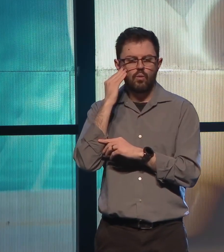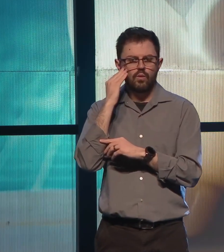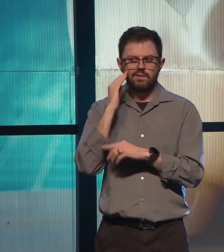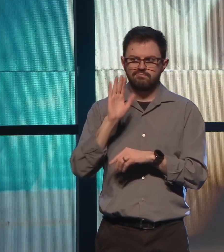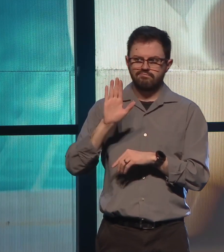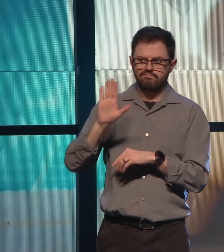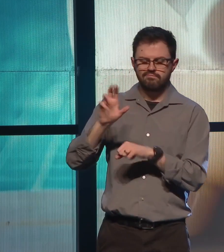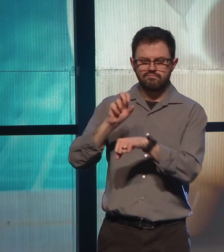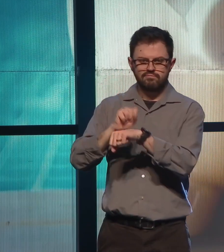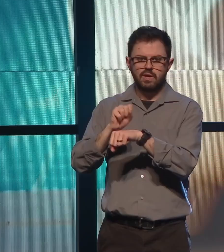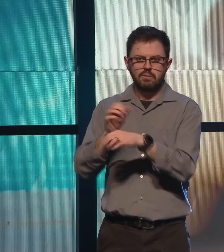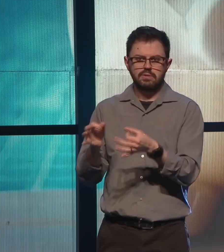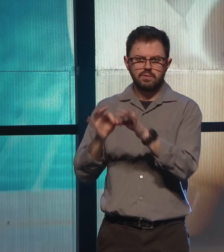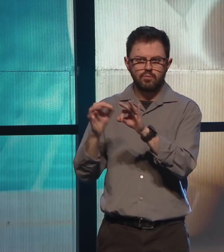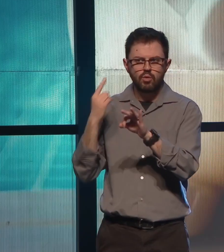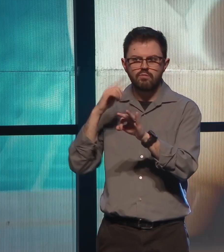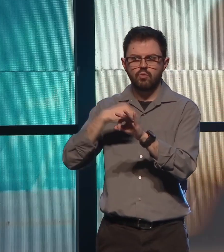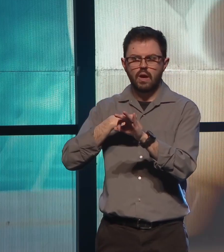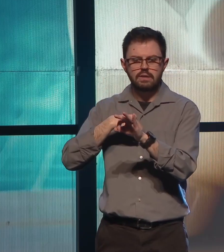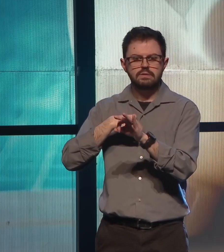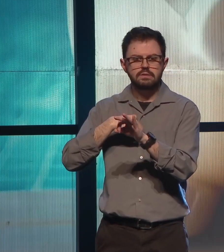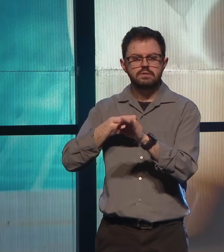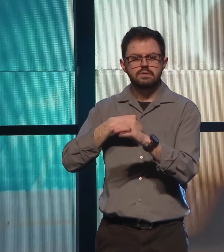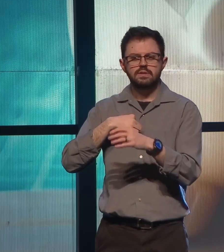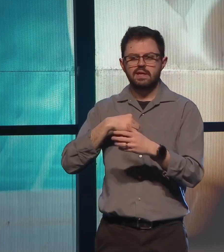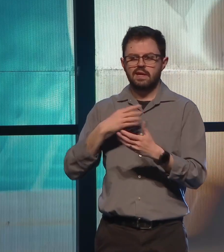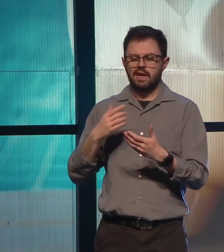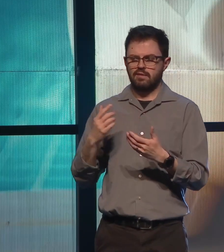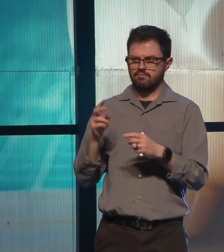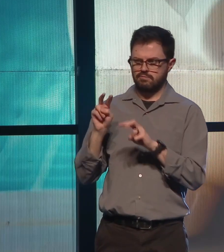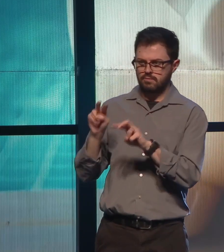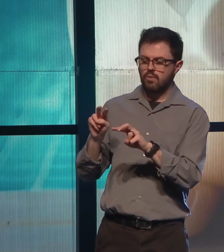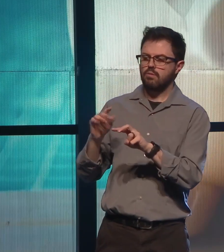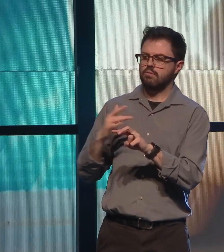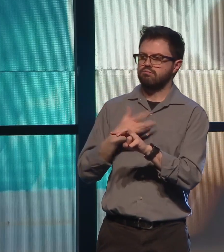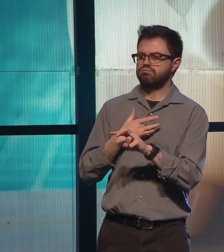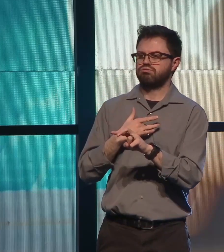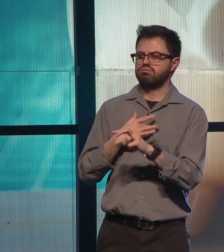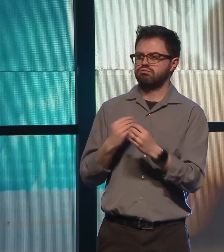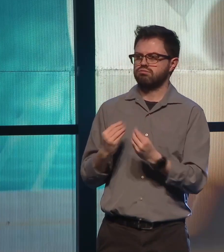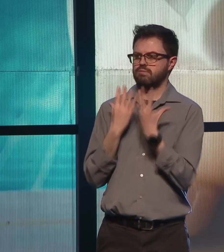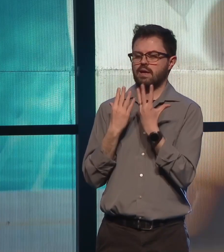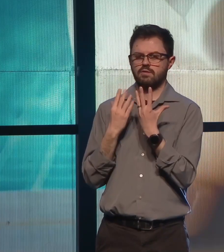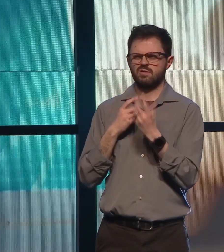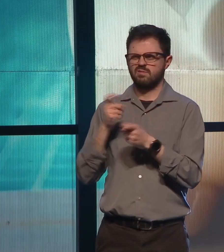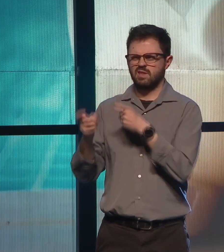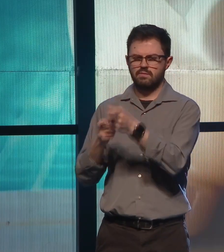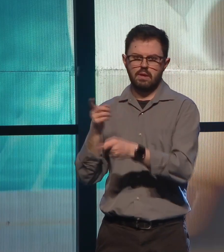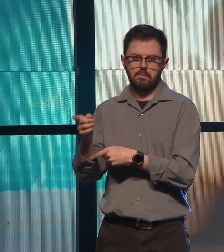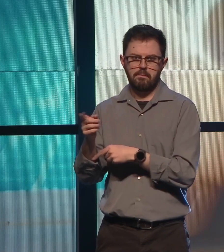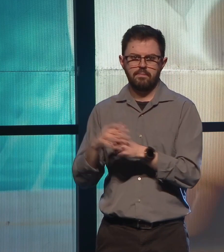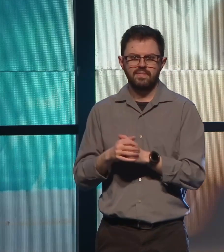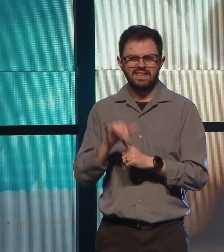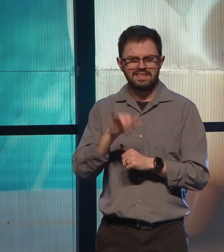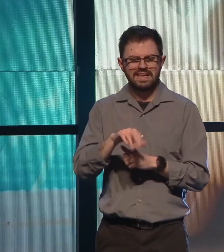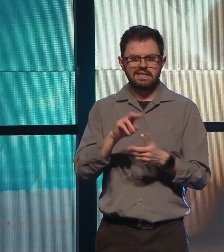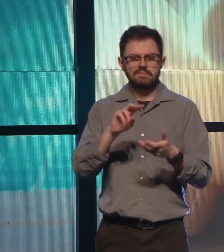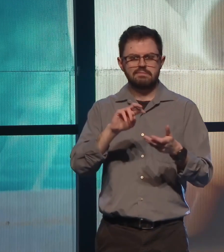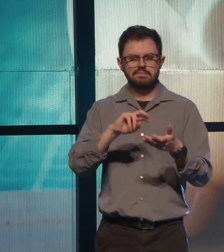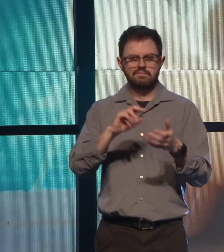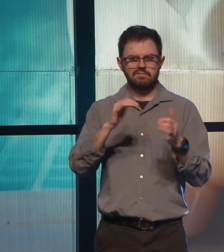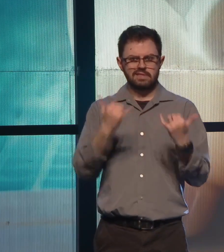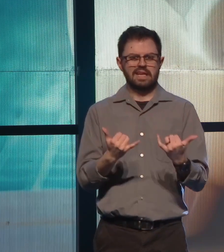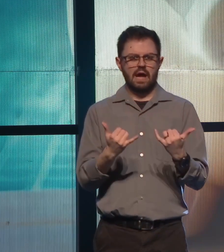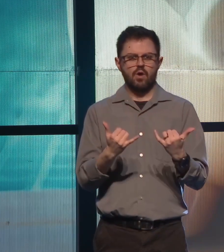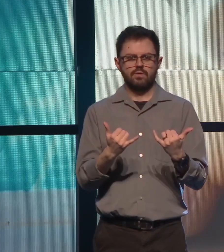work is doing is important to us, and it encourages us to know that it's happening. So we give to those things. That's now. The things that are happening